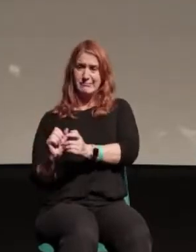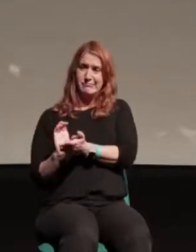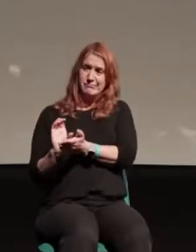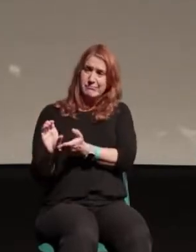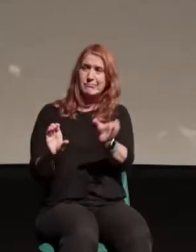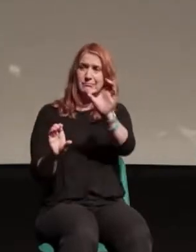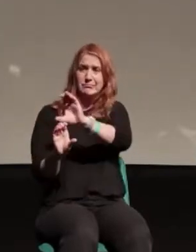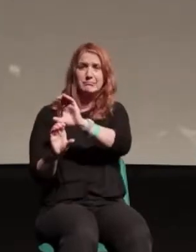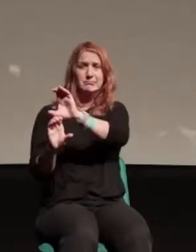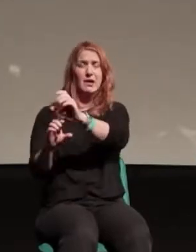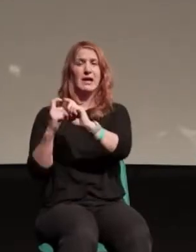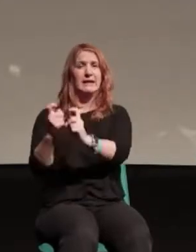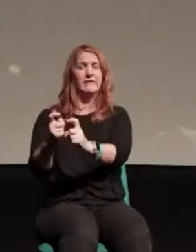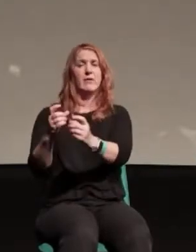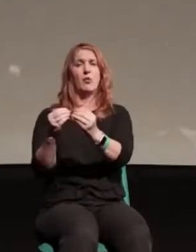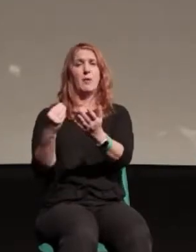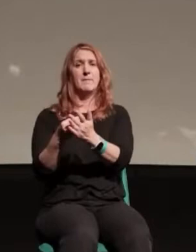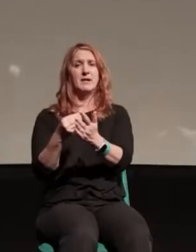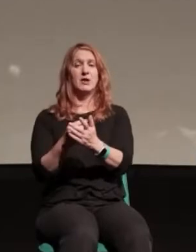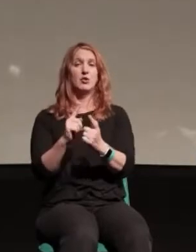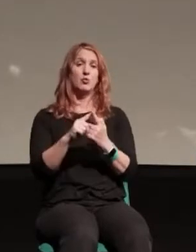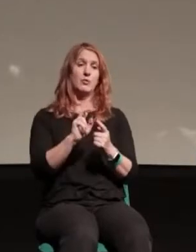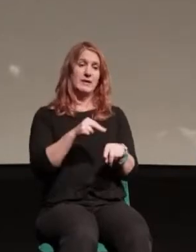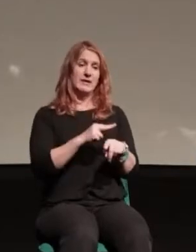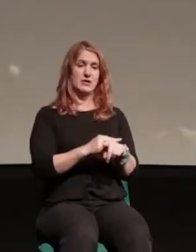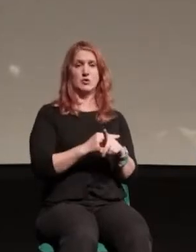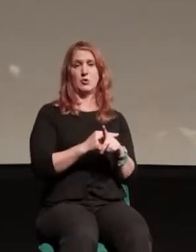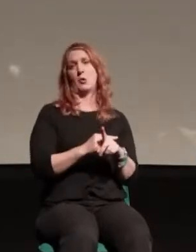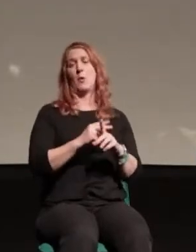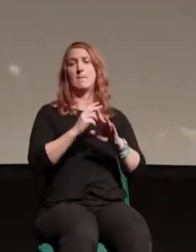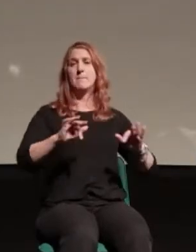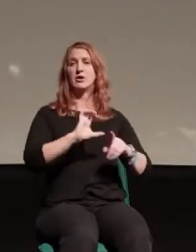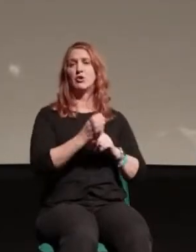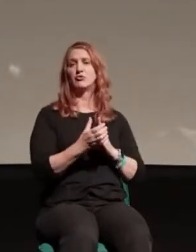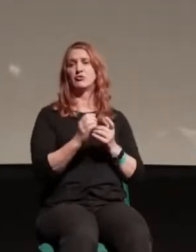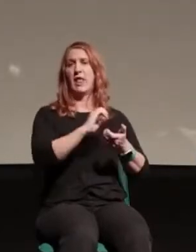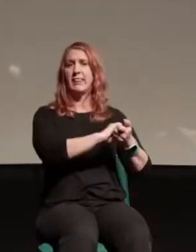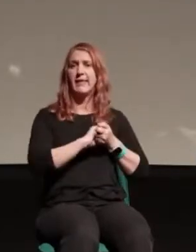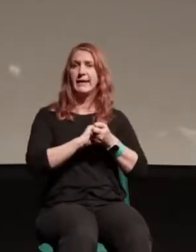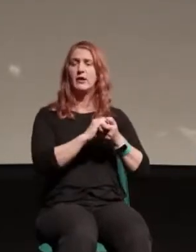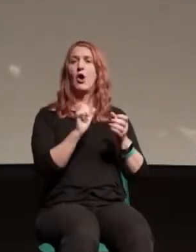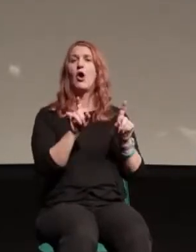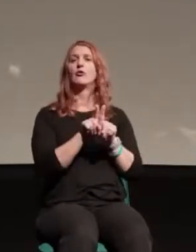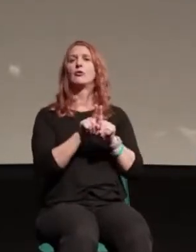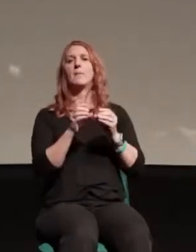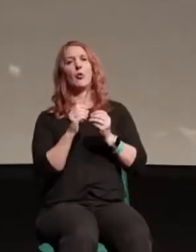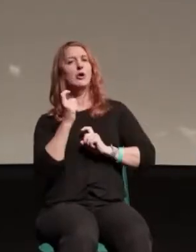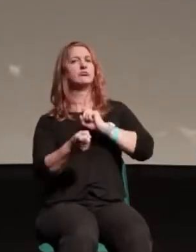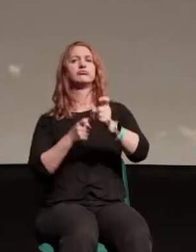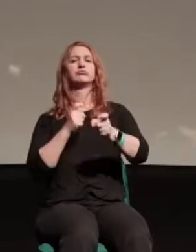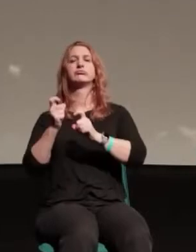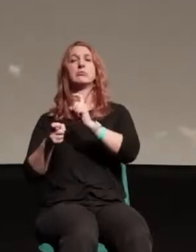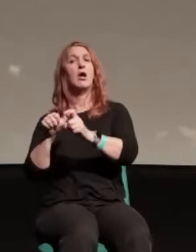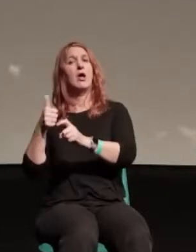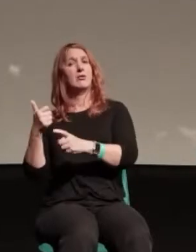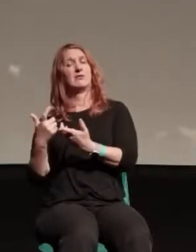They've contributed more to the National Multicultural Alliance, but they've also done more contributions to other diversity